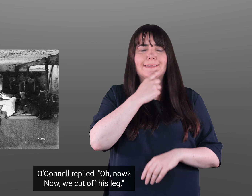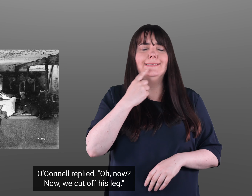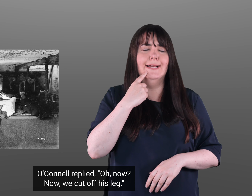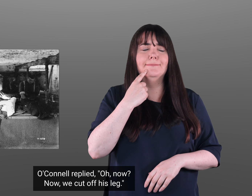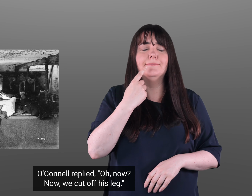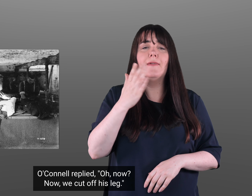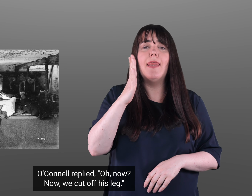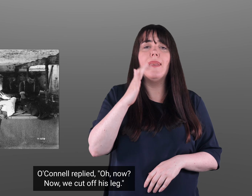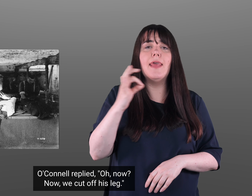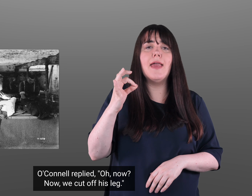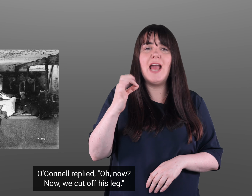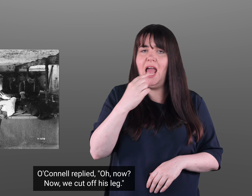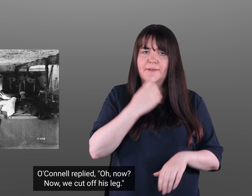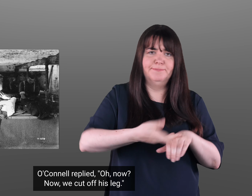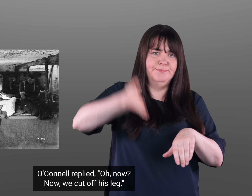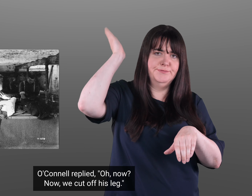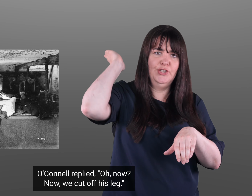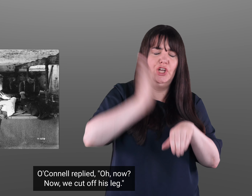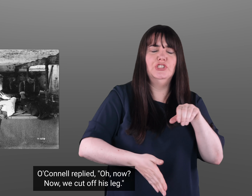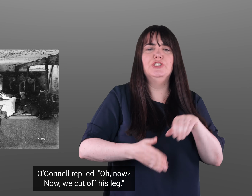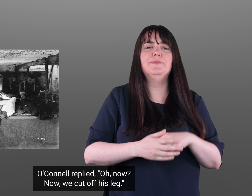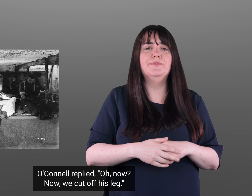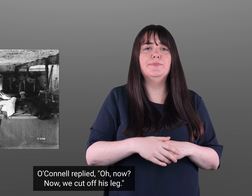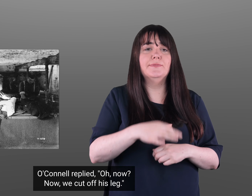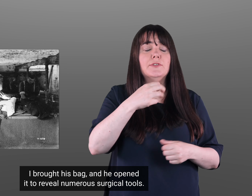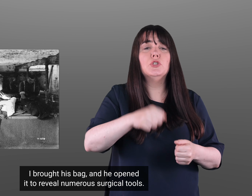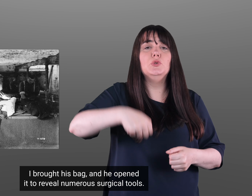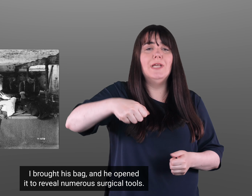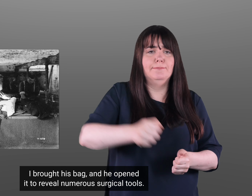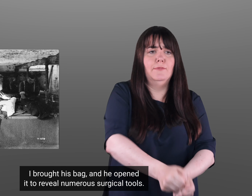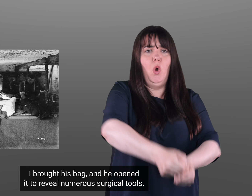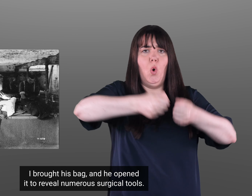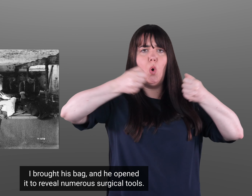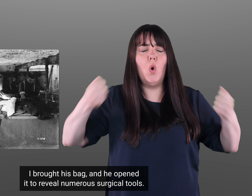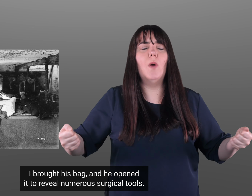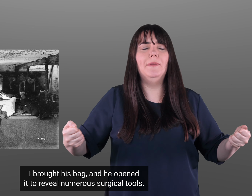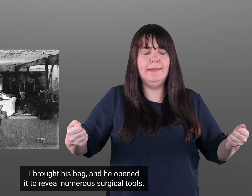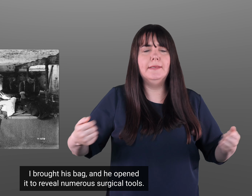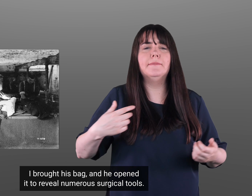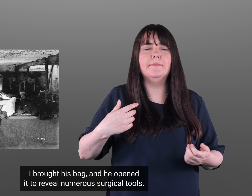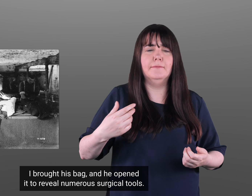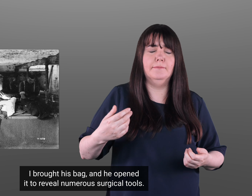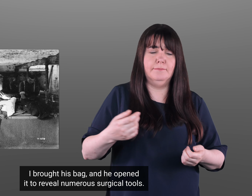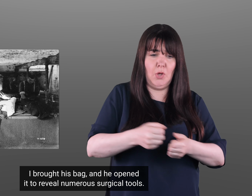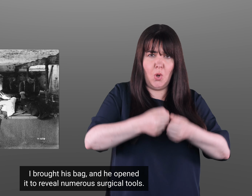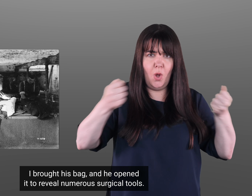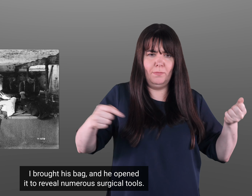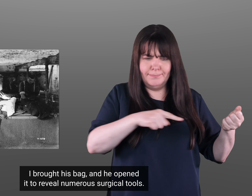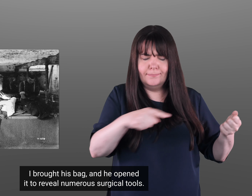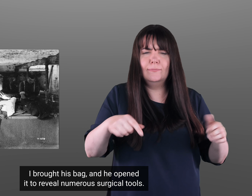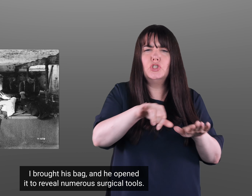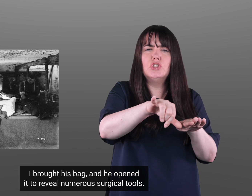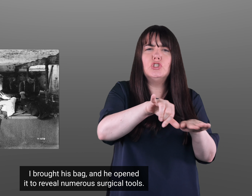O'Connell replied, "Oh, now we cut off his leg." I brought his bag and he opened it to reveal numerous surgical tools.